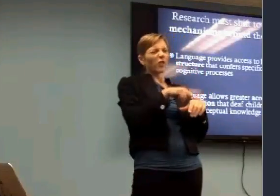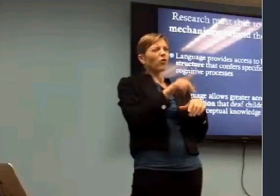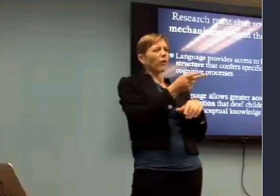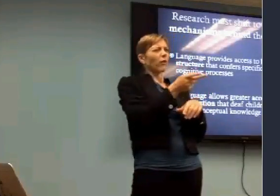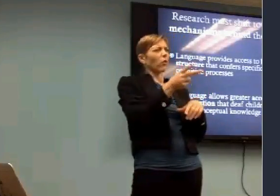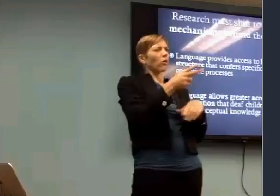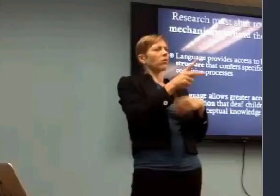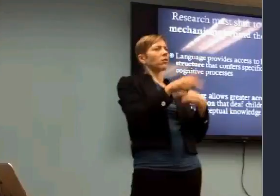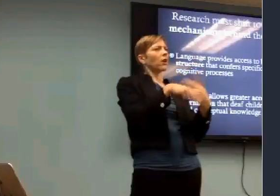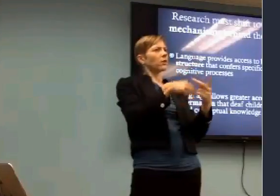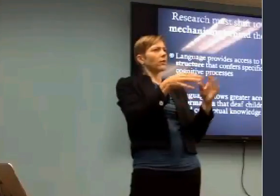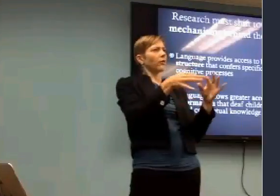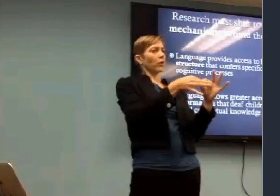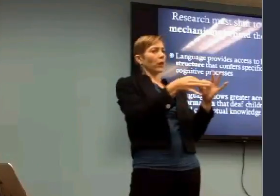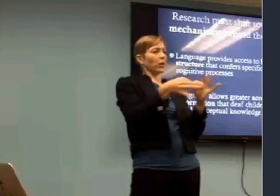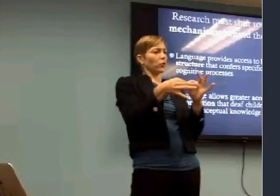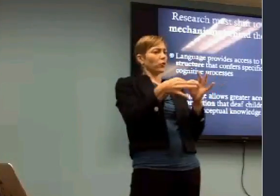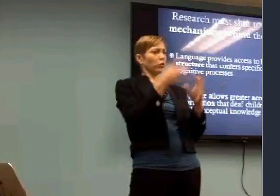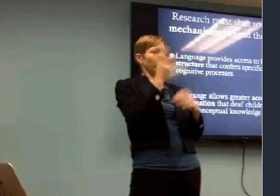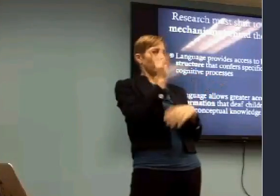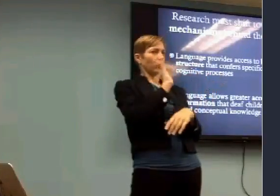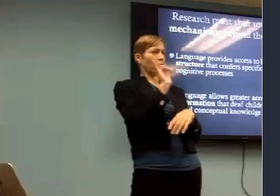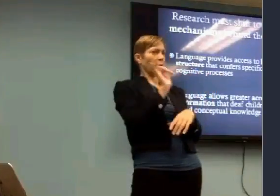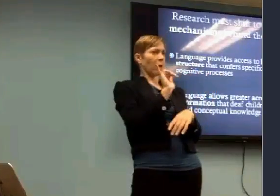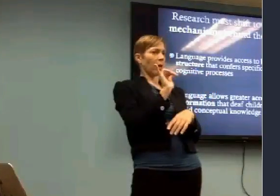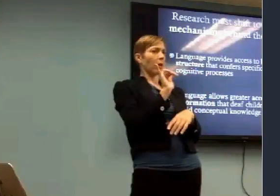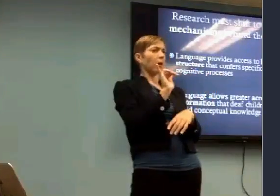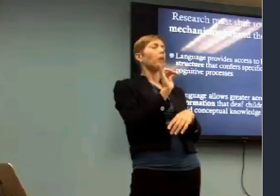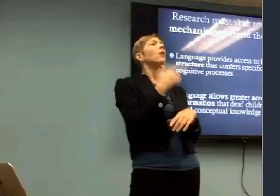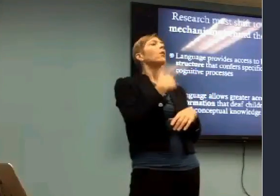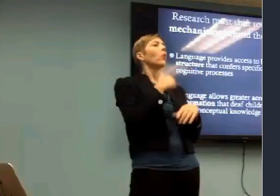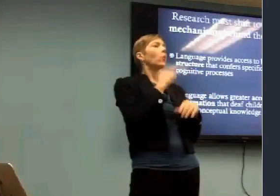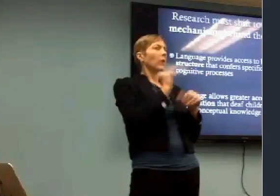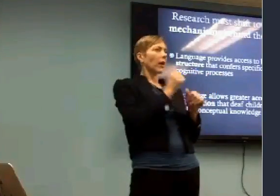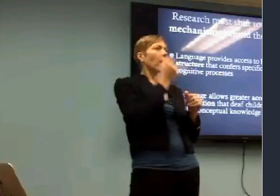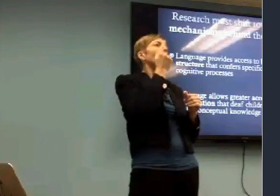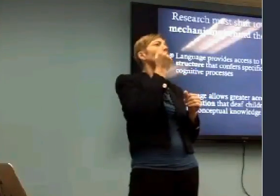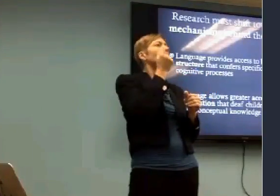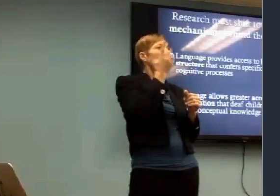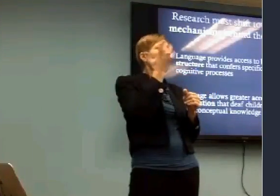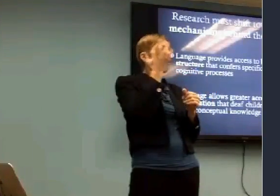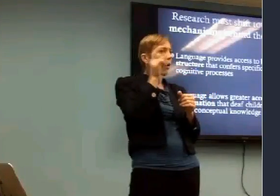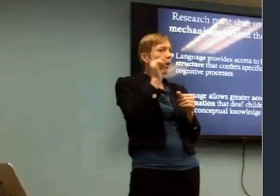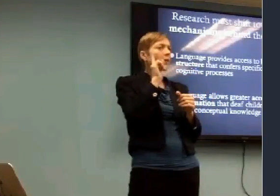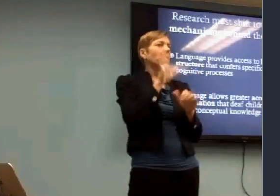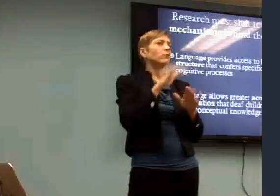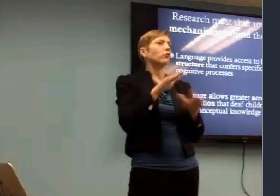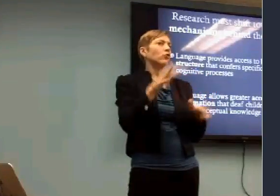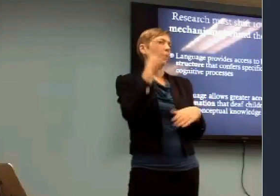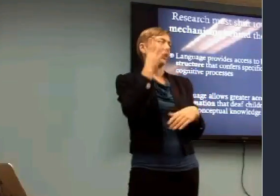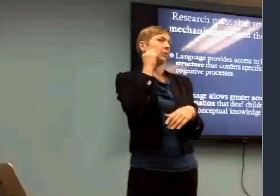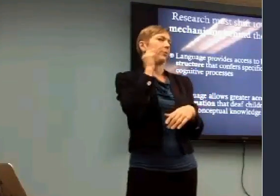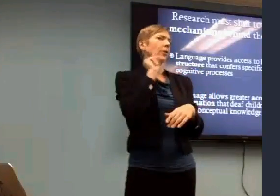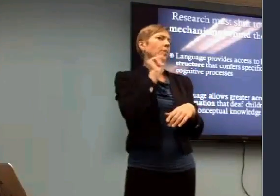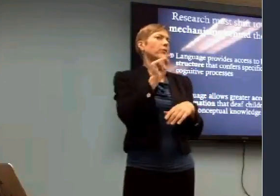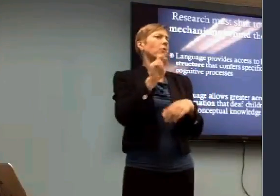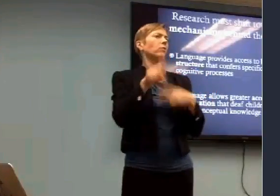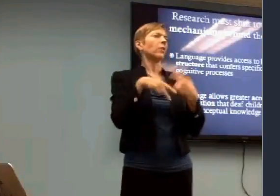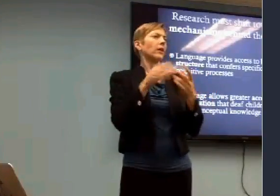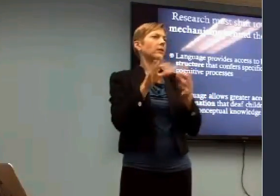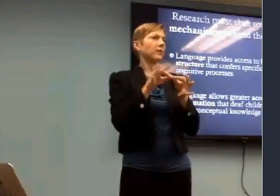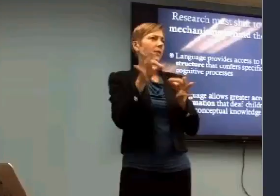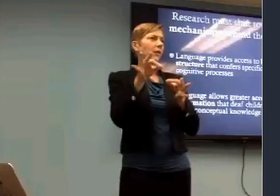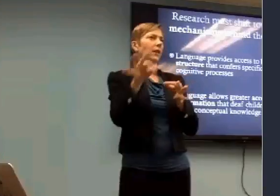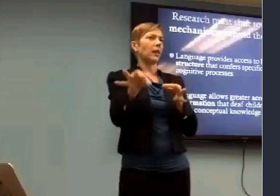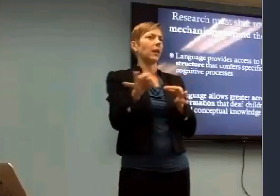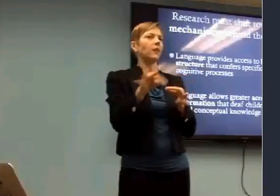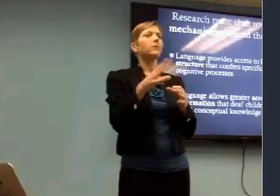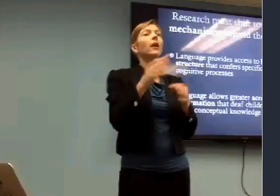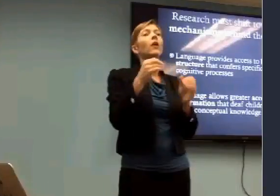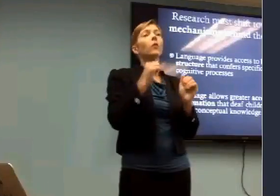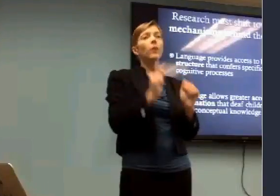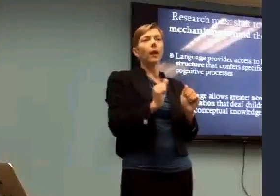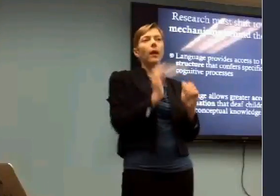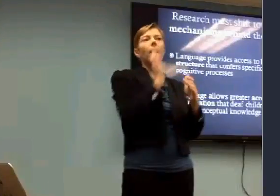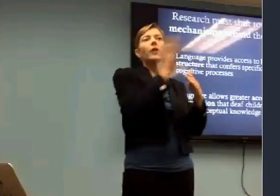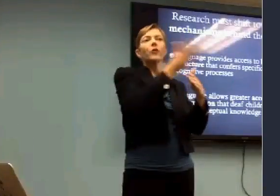understand the nature of that relationship and what it looks like, we can begin to understand why deaf children are experiencing